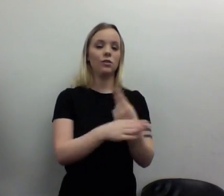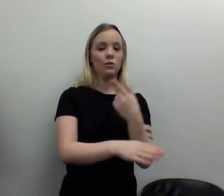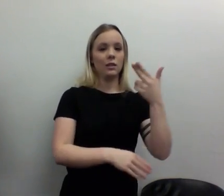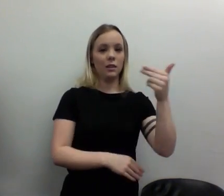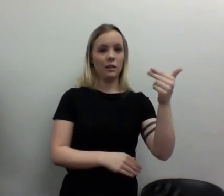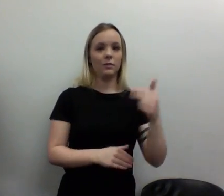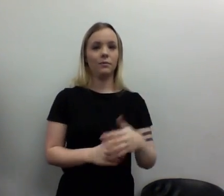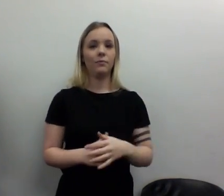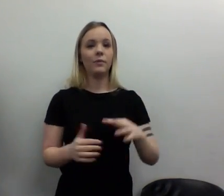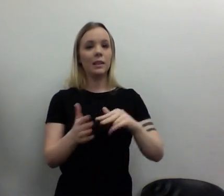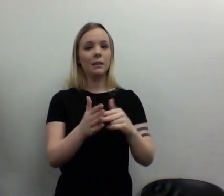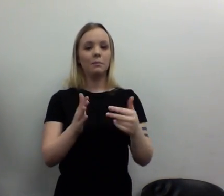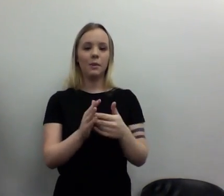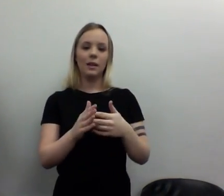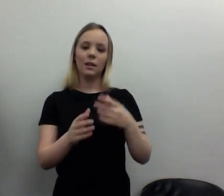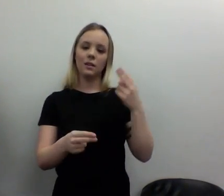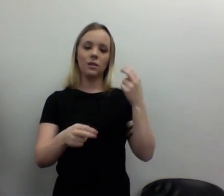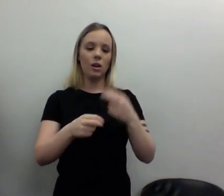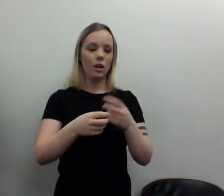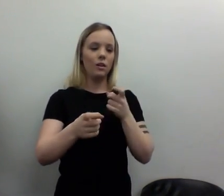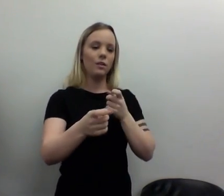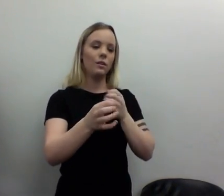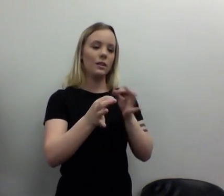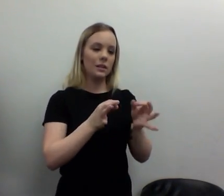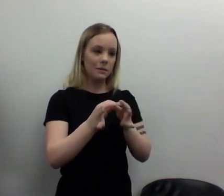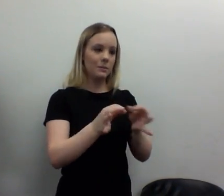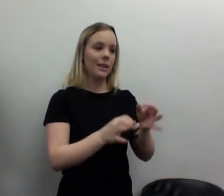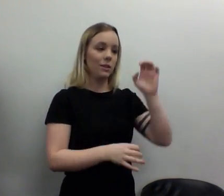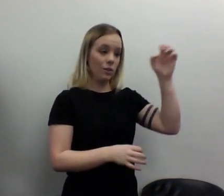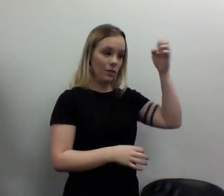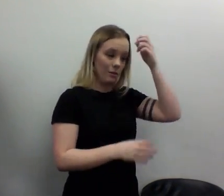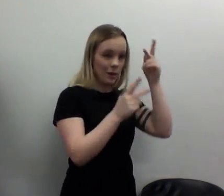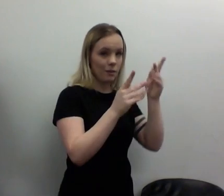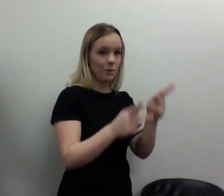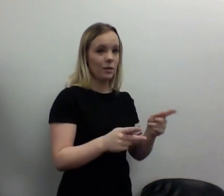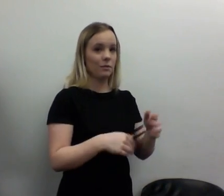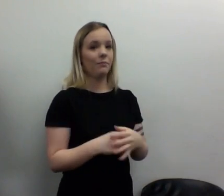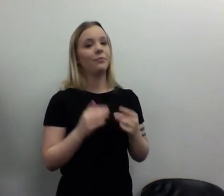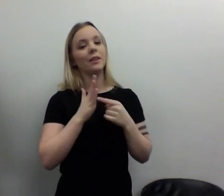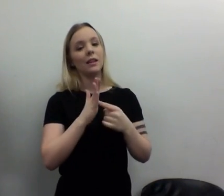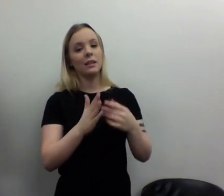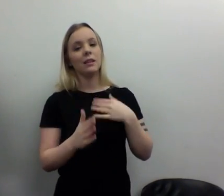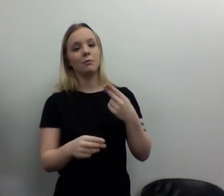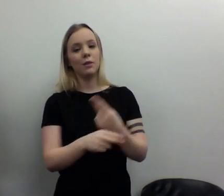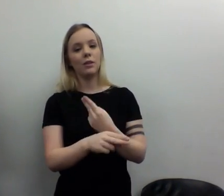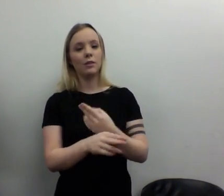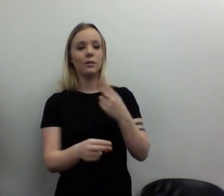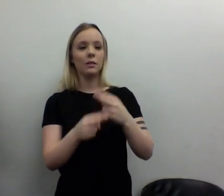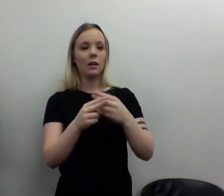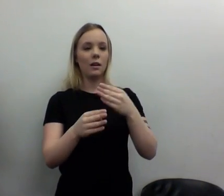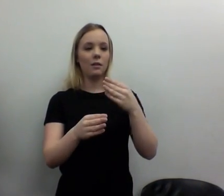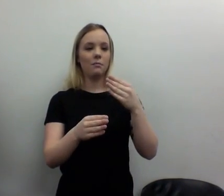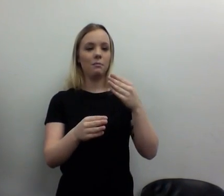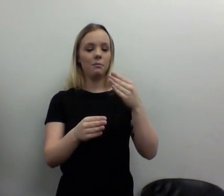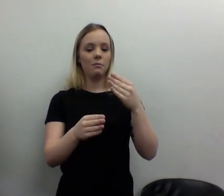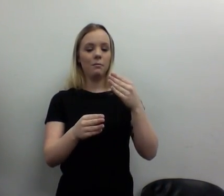a European. The example I use is this. A man named Sam Colt built the classic Western